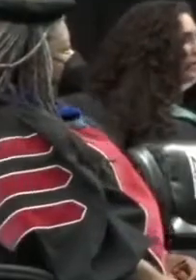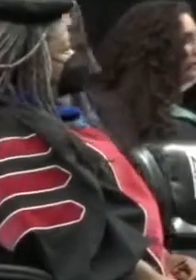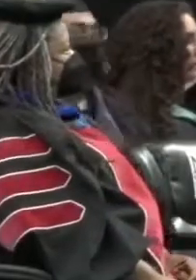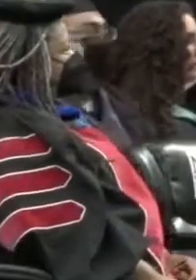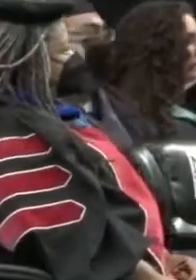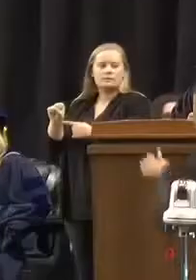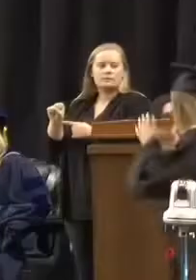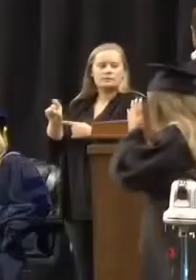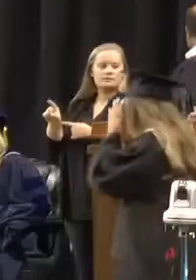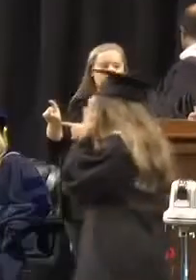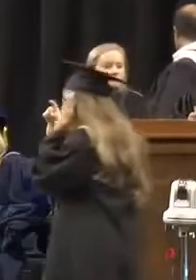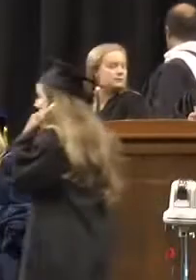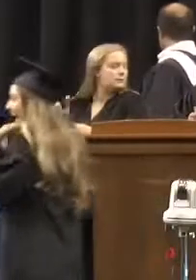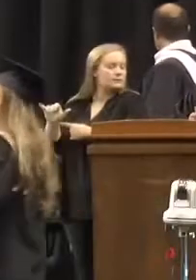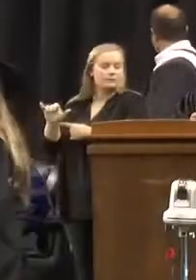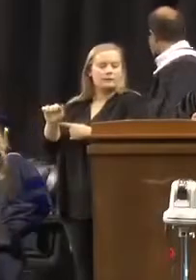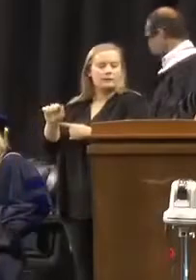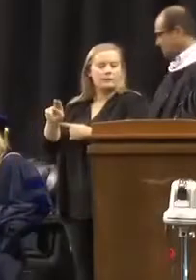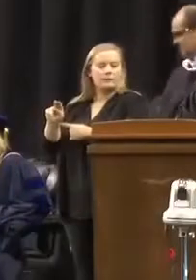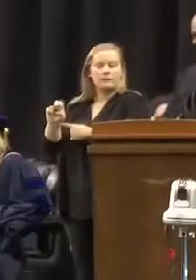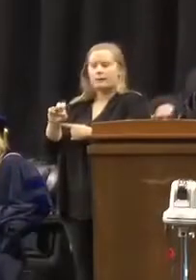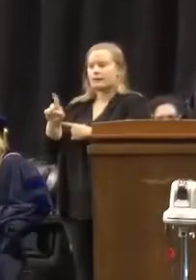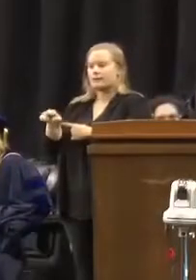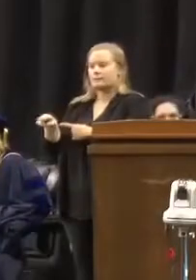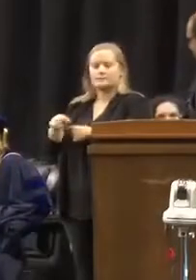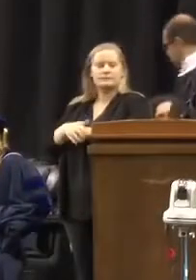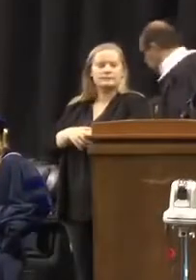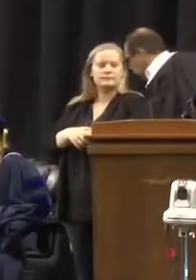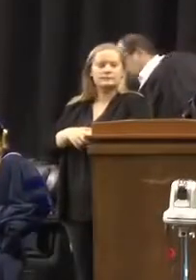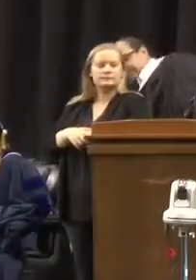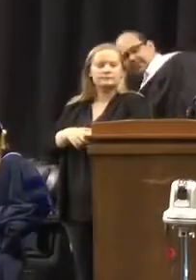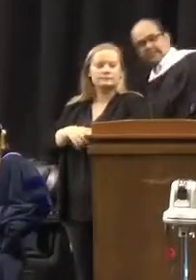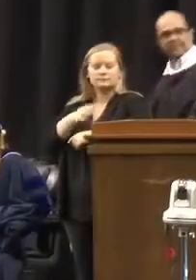Felicia Flores Yanez.